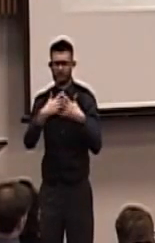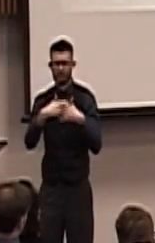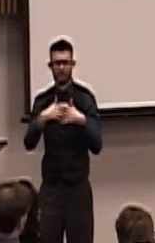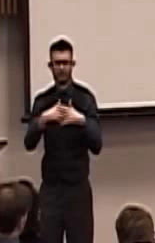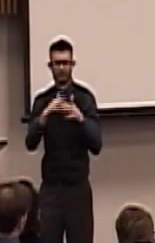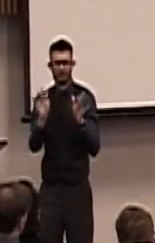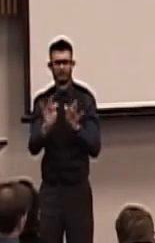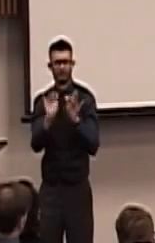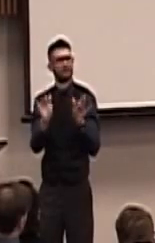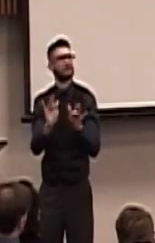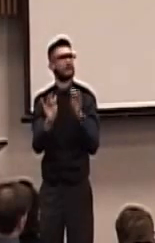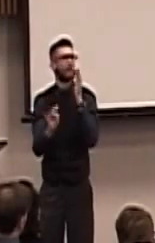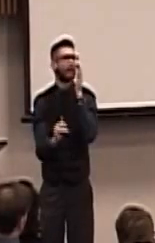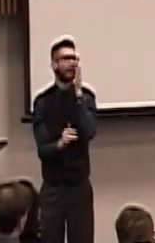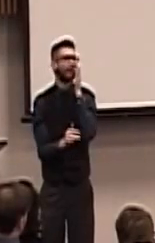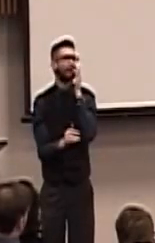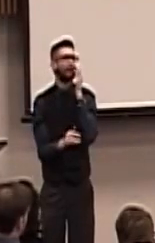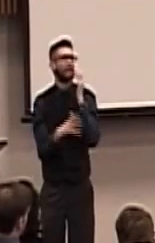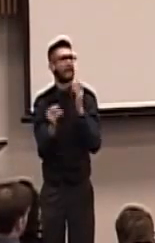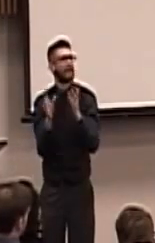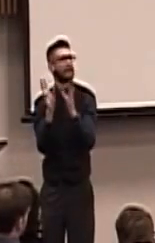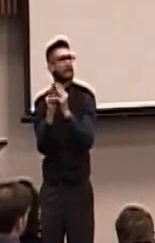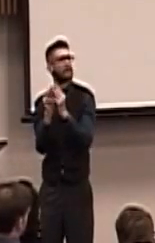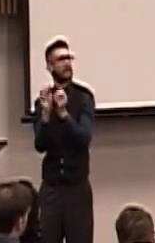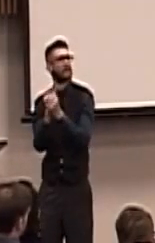and met with the church leaders there.